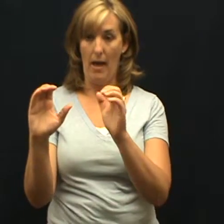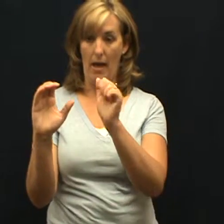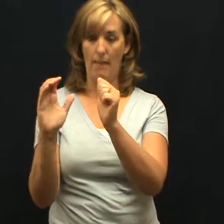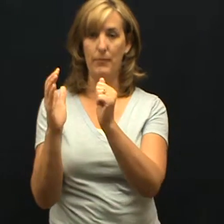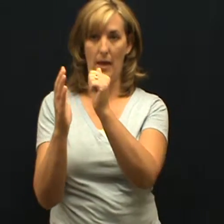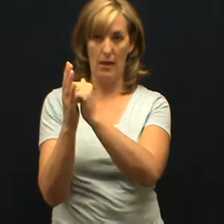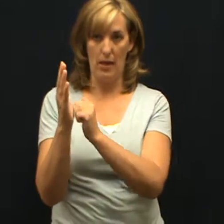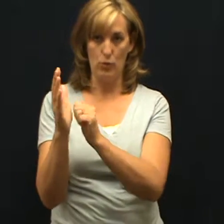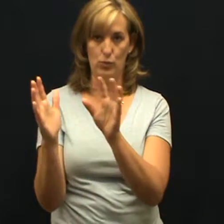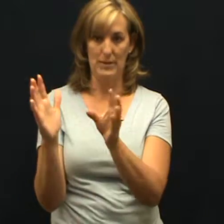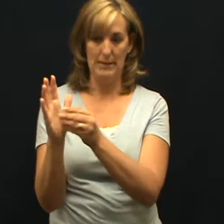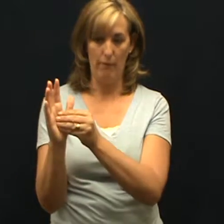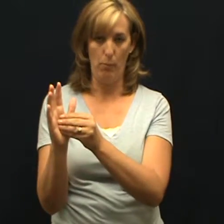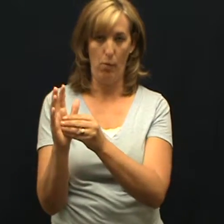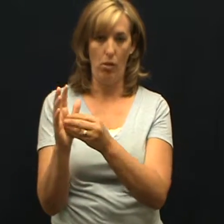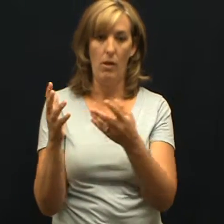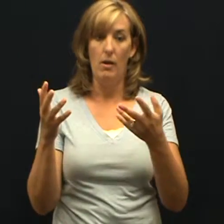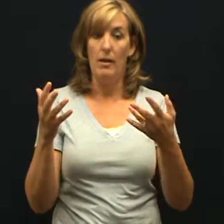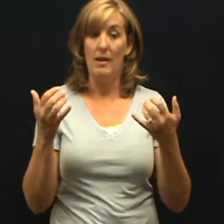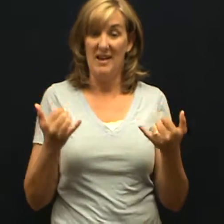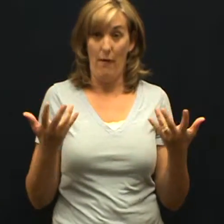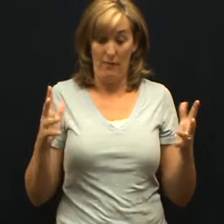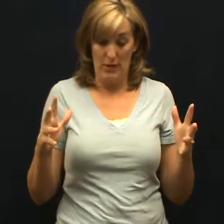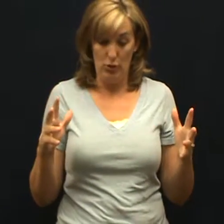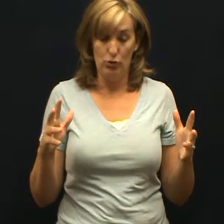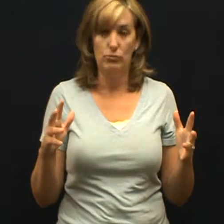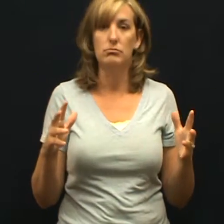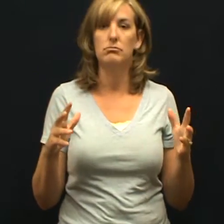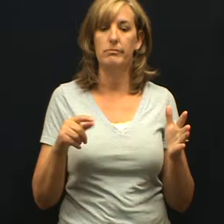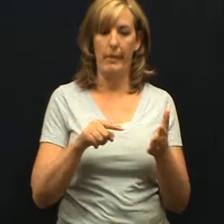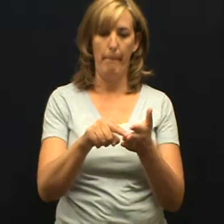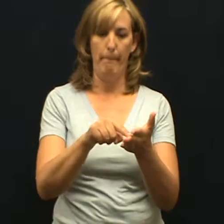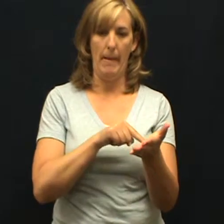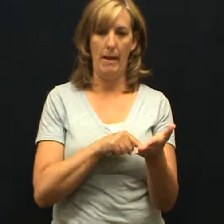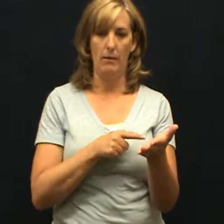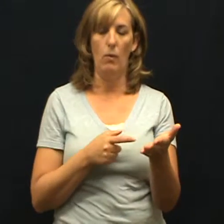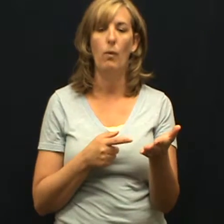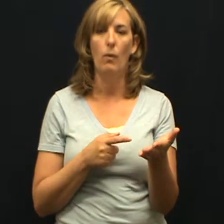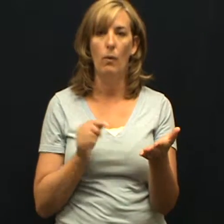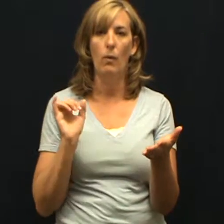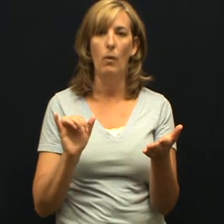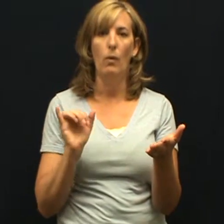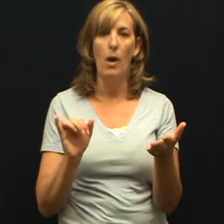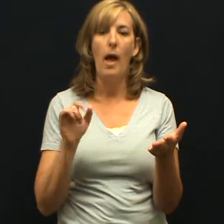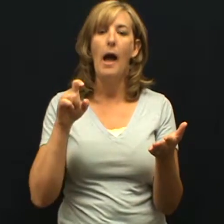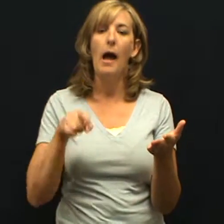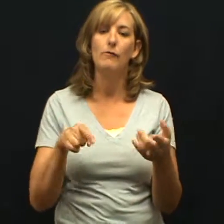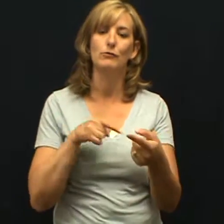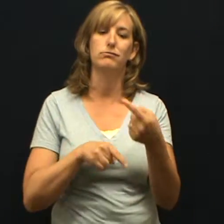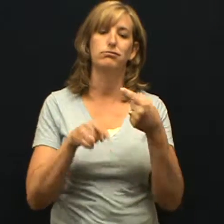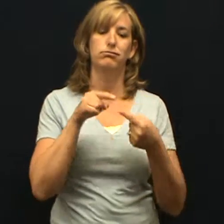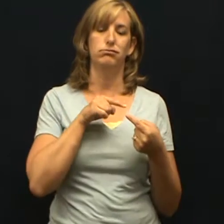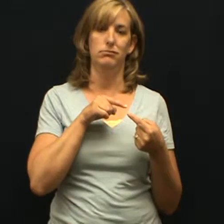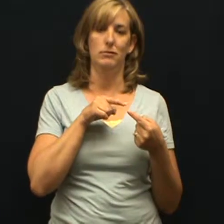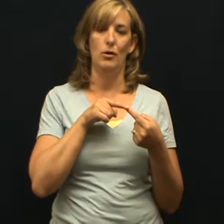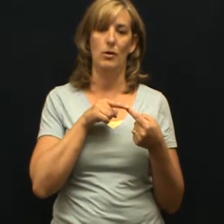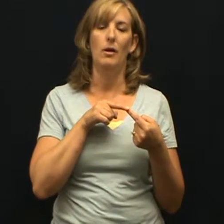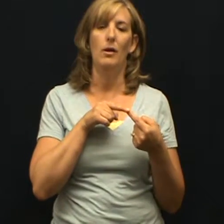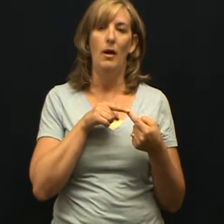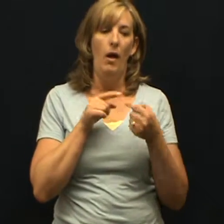after you've already done that, you have to reverse that entry. In other words, first you debit accounts receivable and you credit